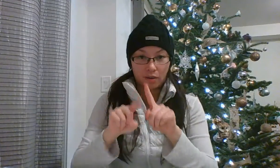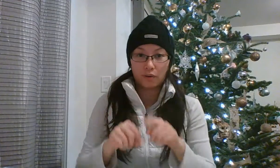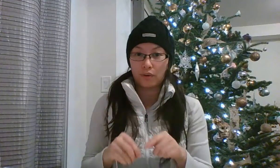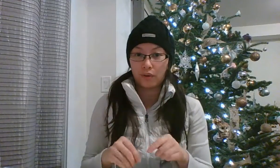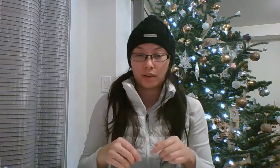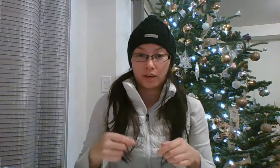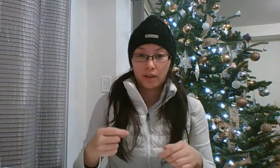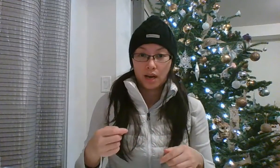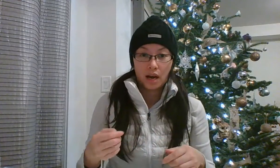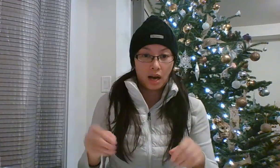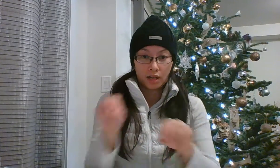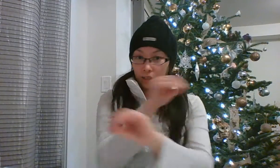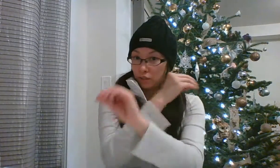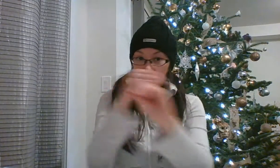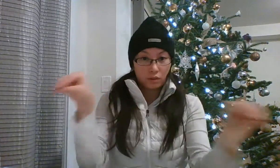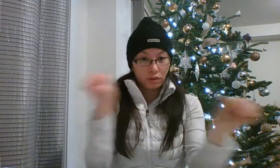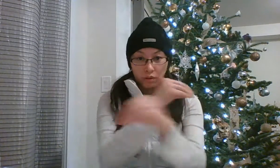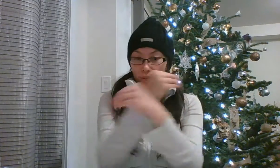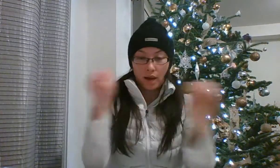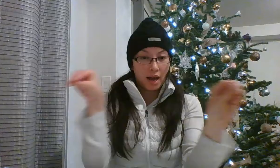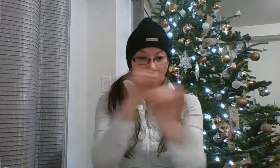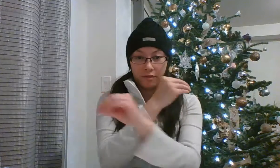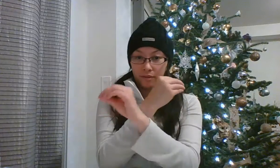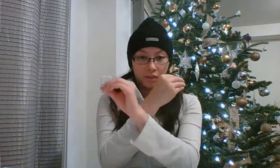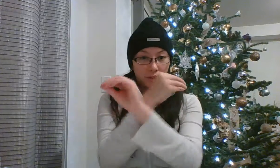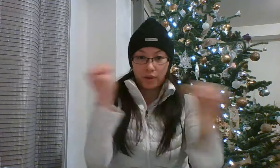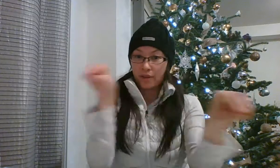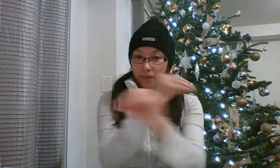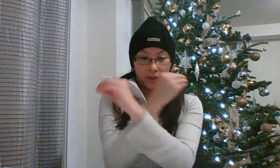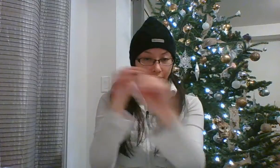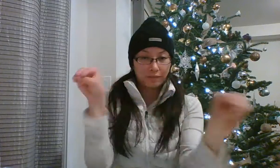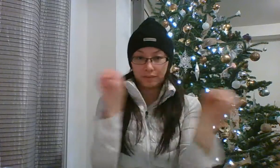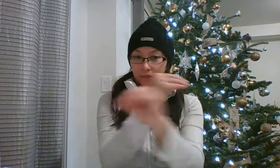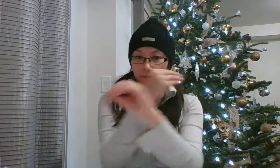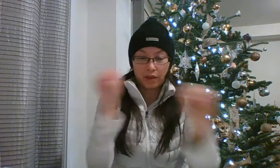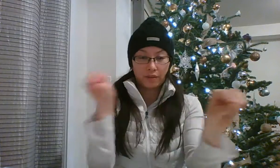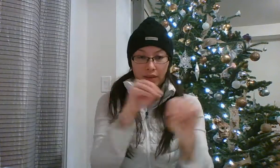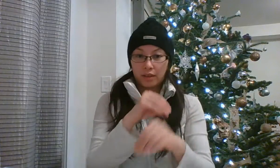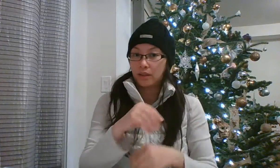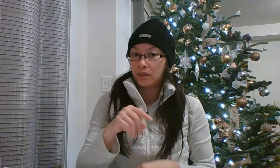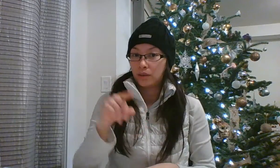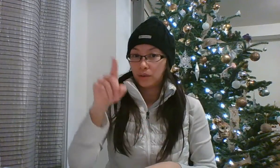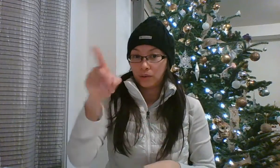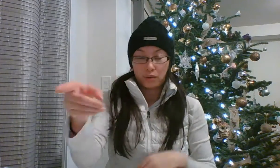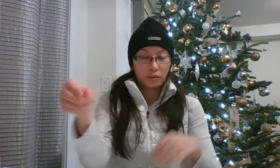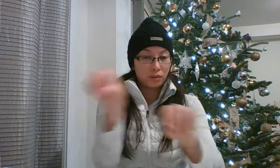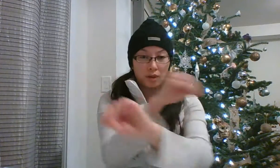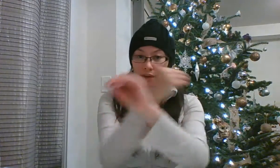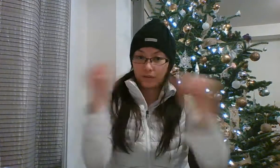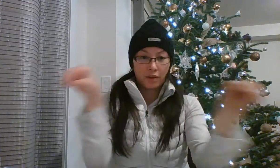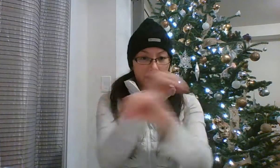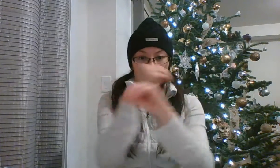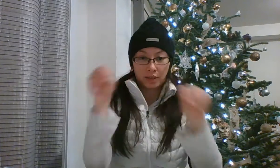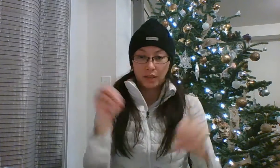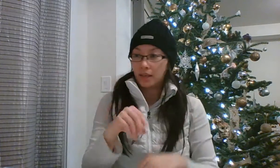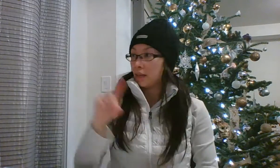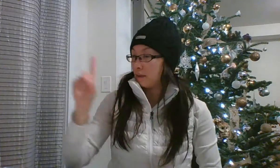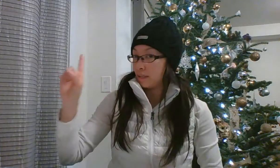or I don't have. So nothing, nothing, or you have nothing. But